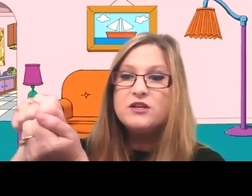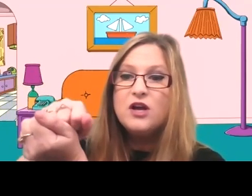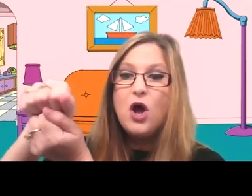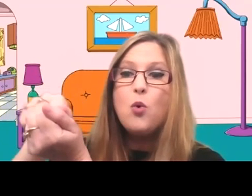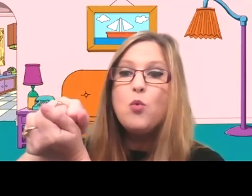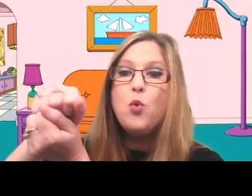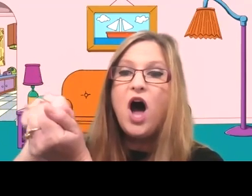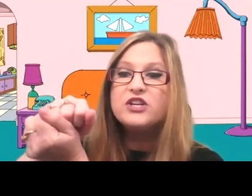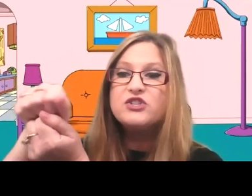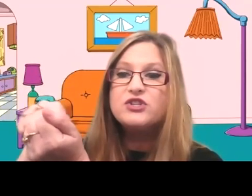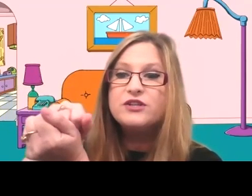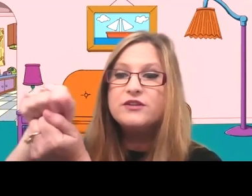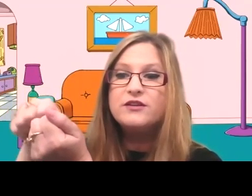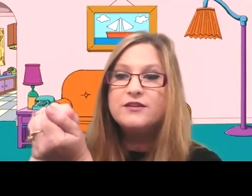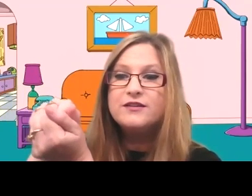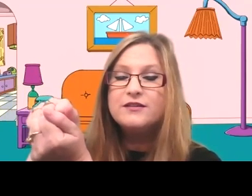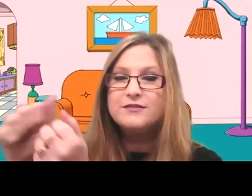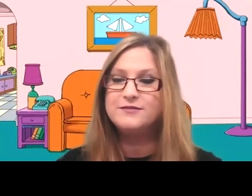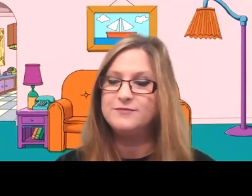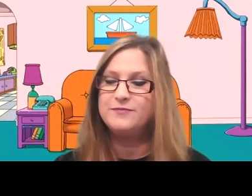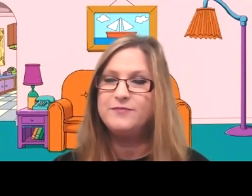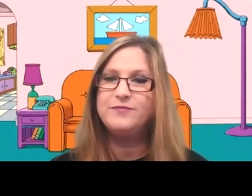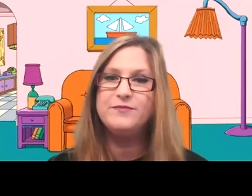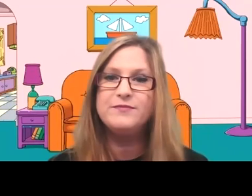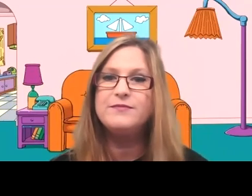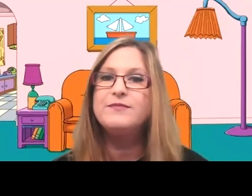Wash. Wash.